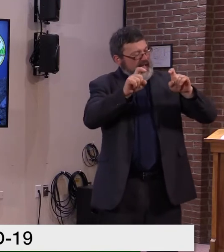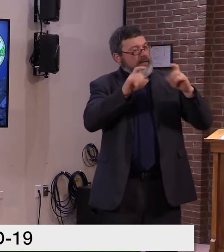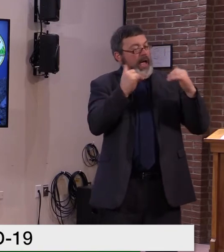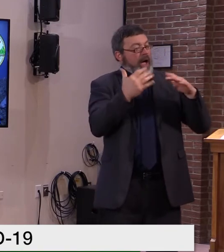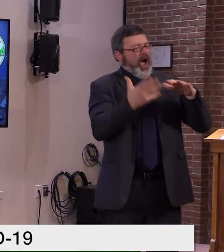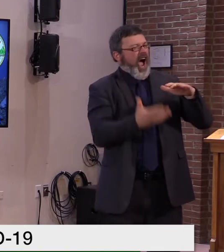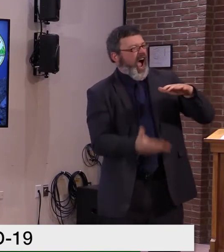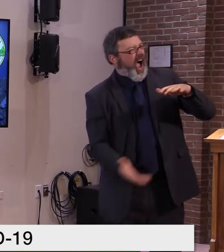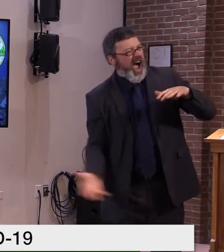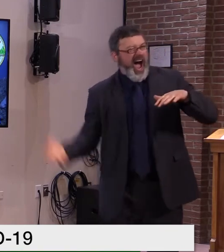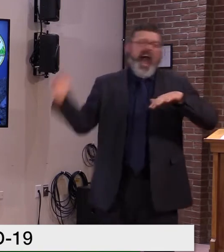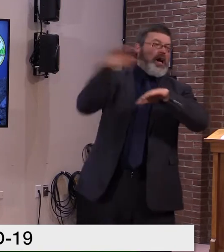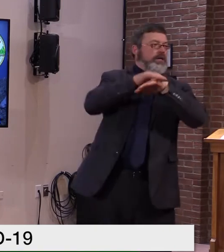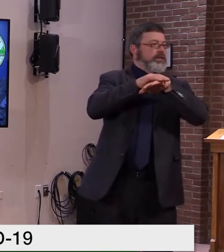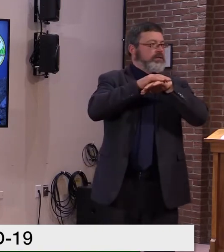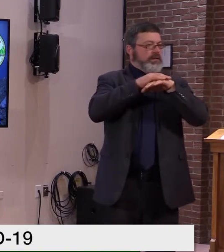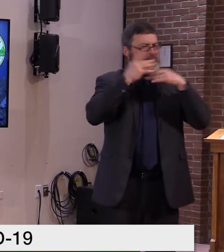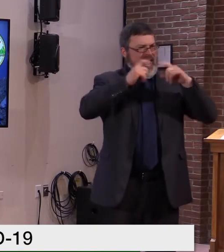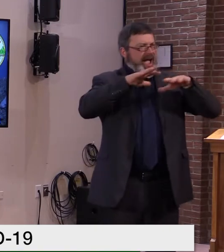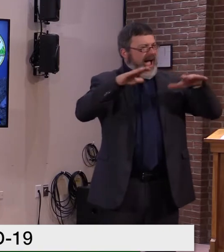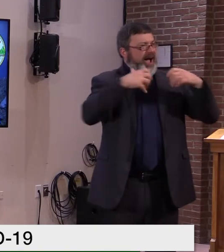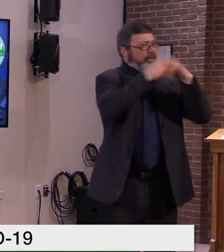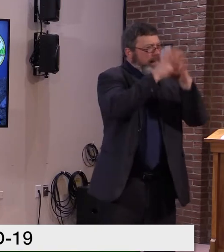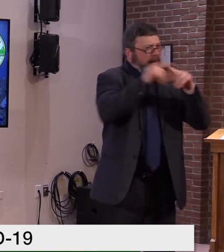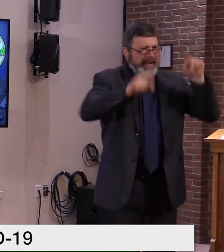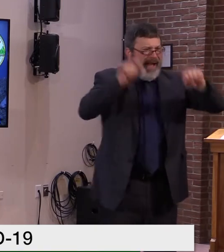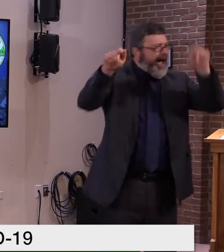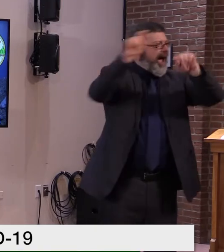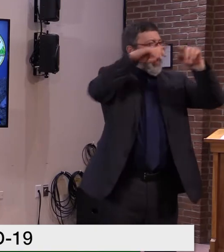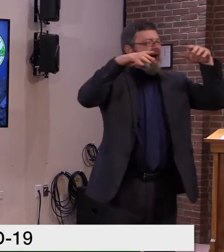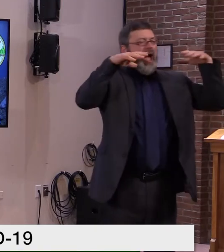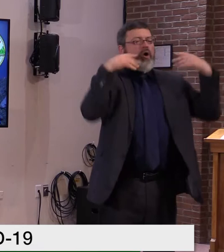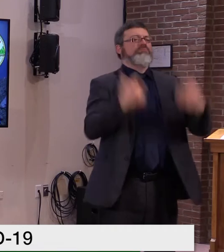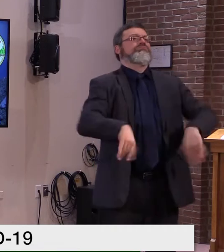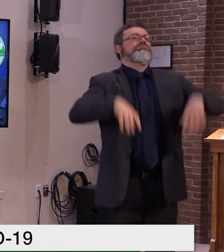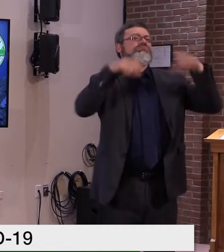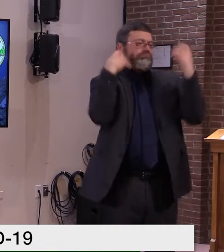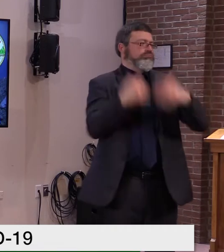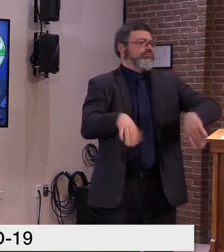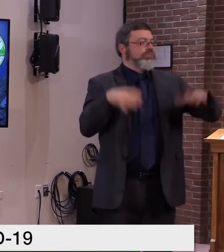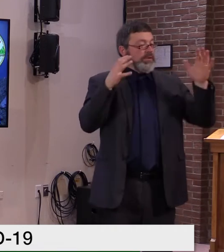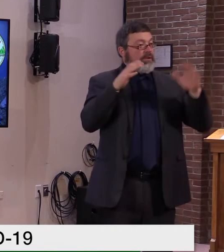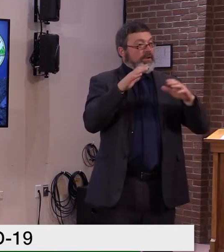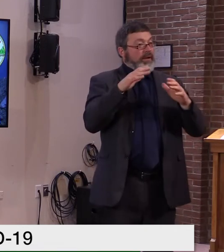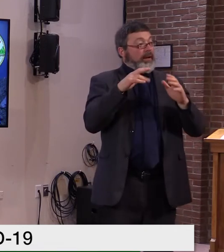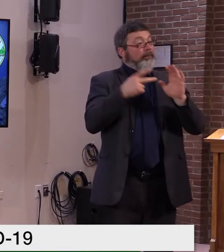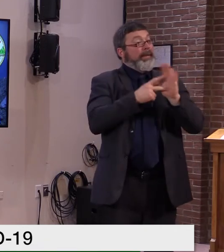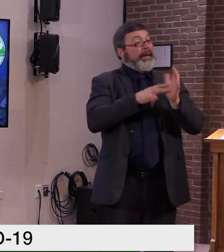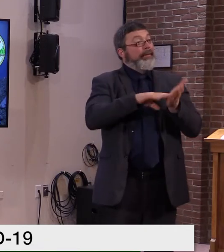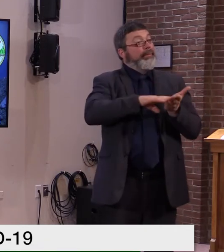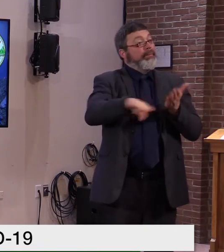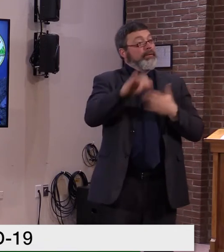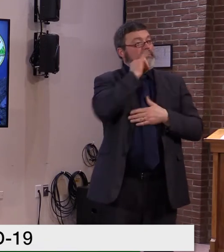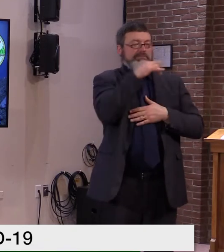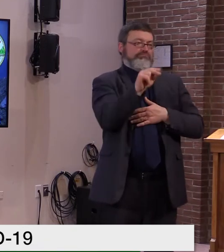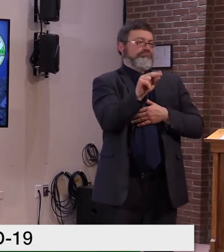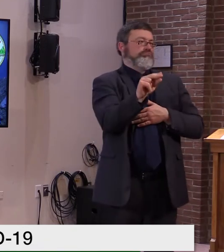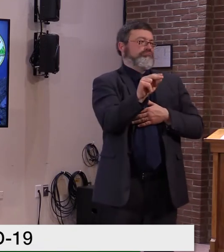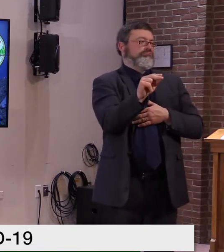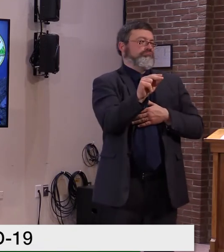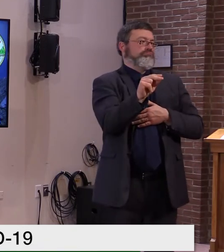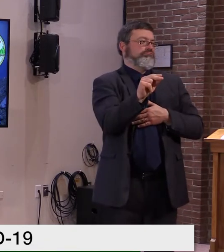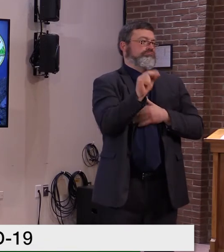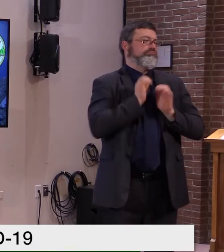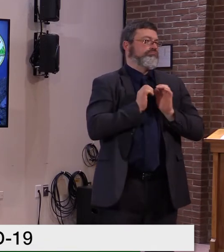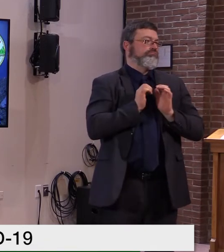will discuss our increased capacity momentarily. But most important thing is for